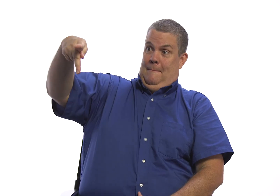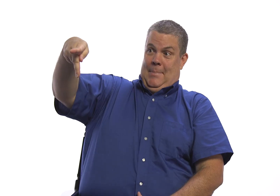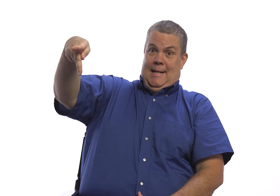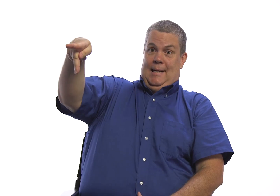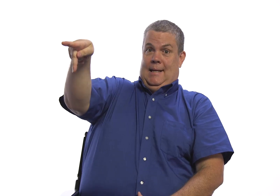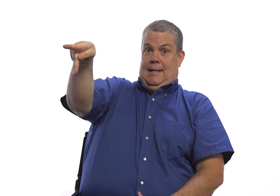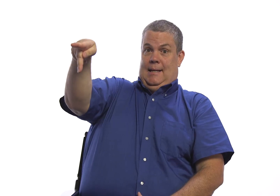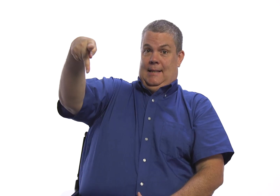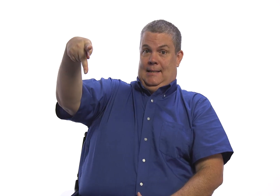P.